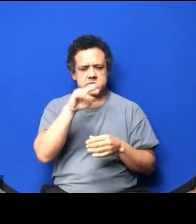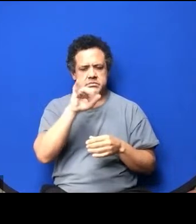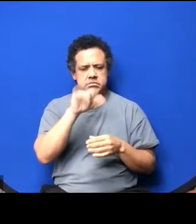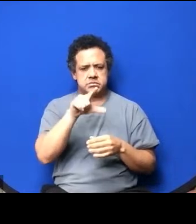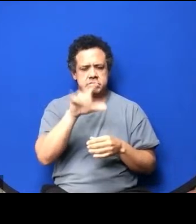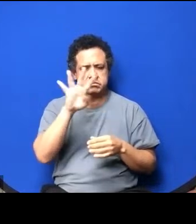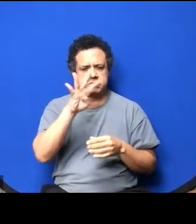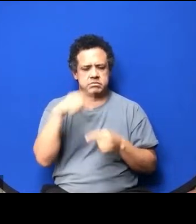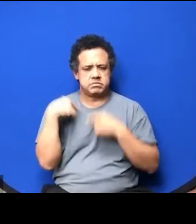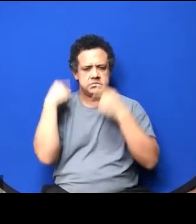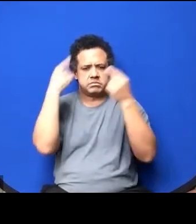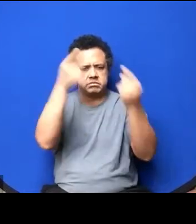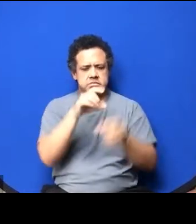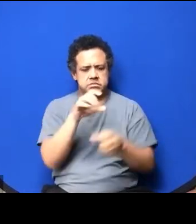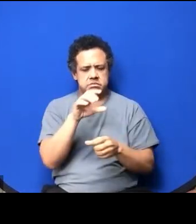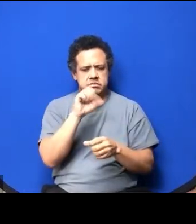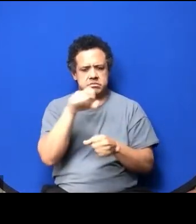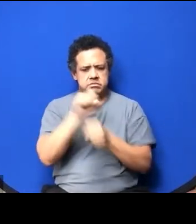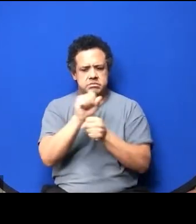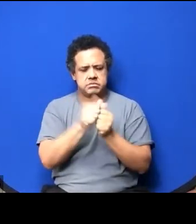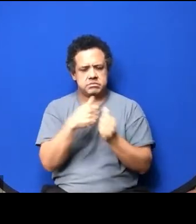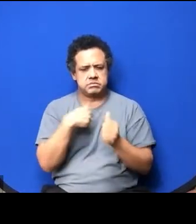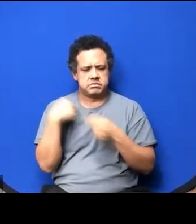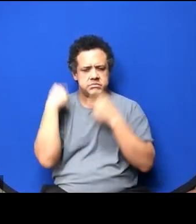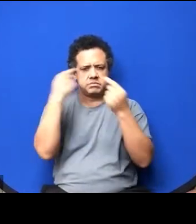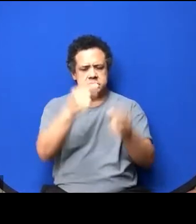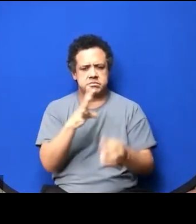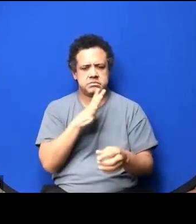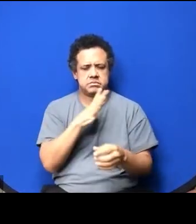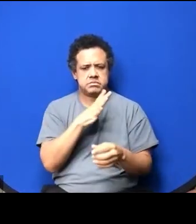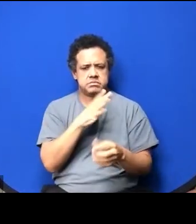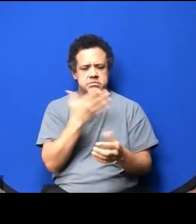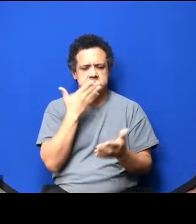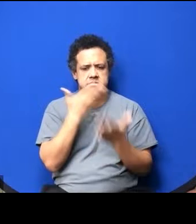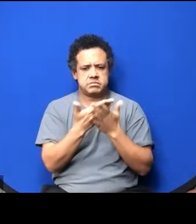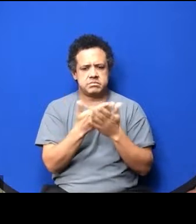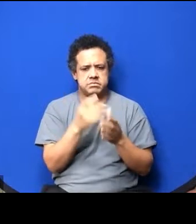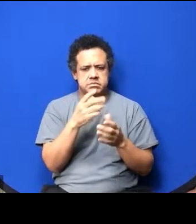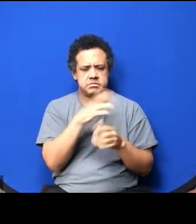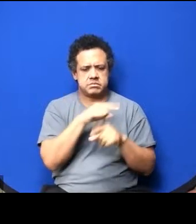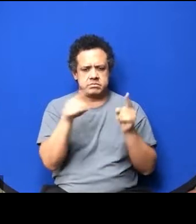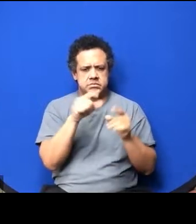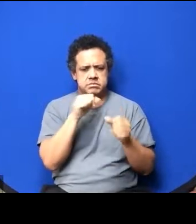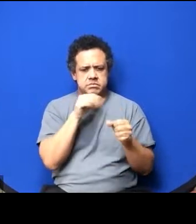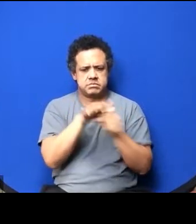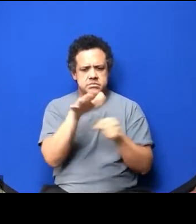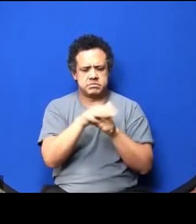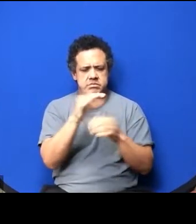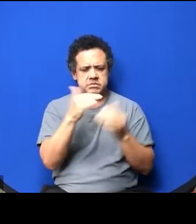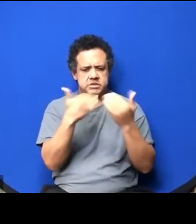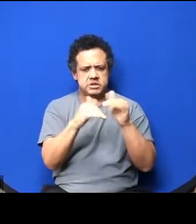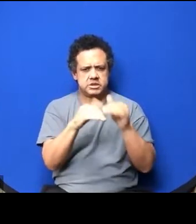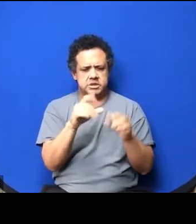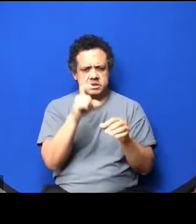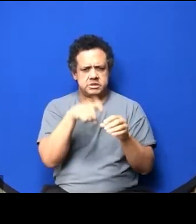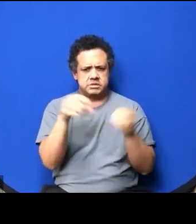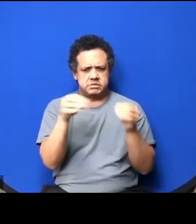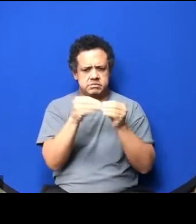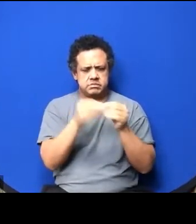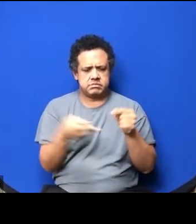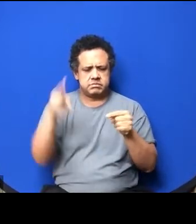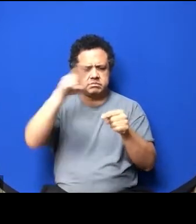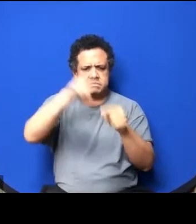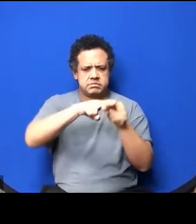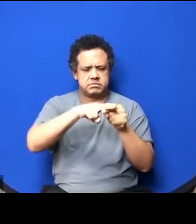so since I've been living here, since April. It seems to have been fine the way it's been